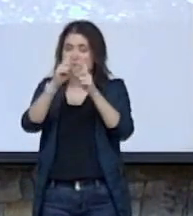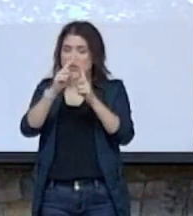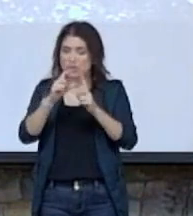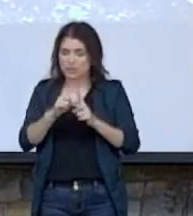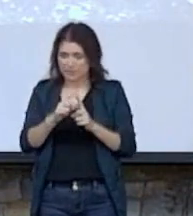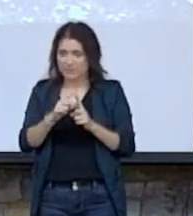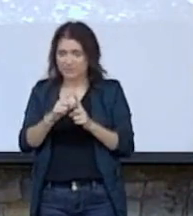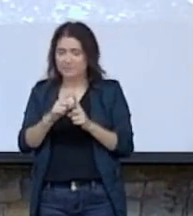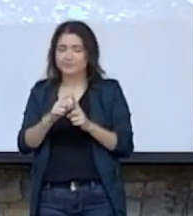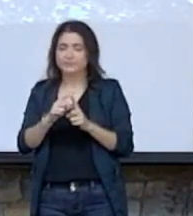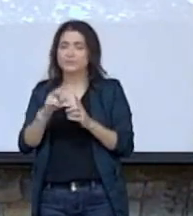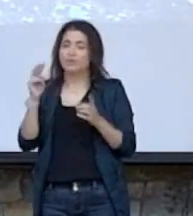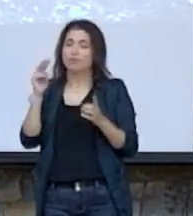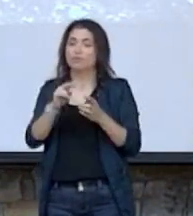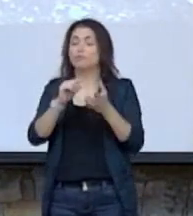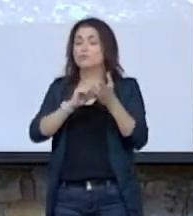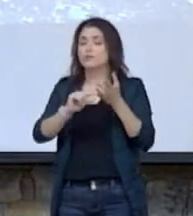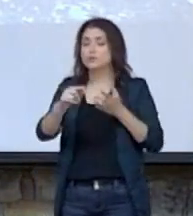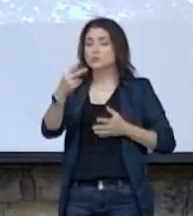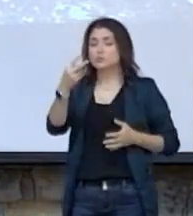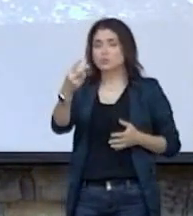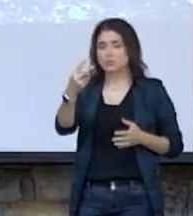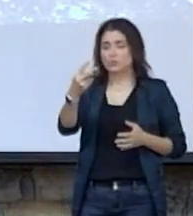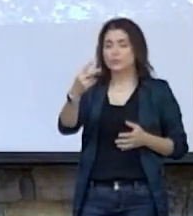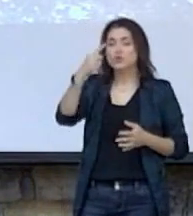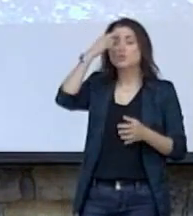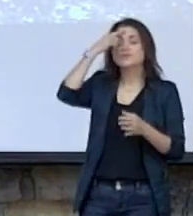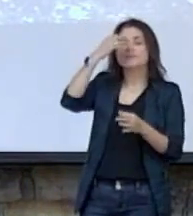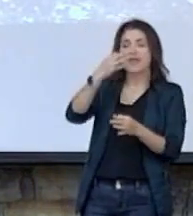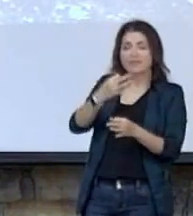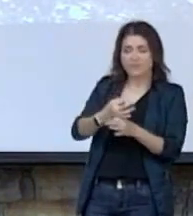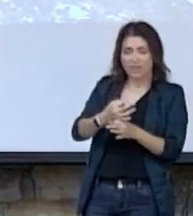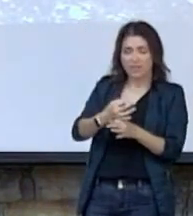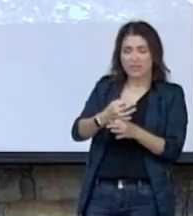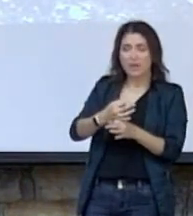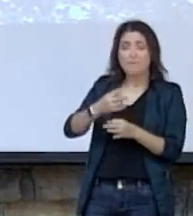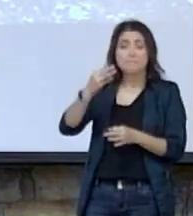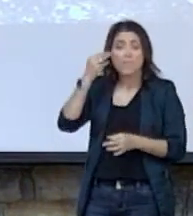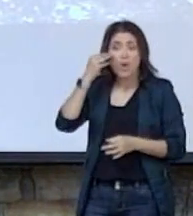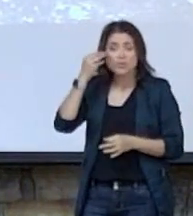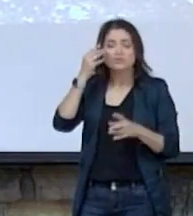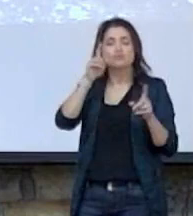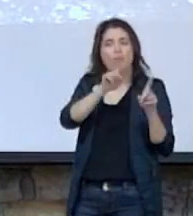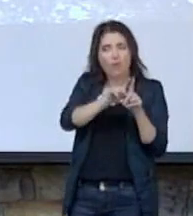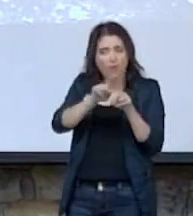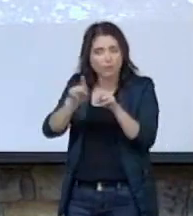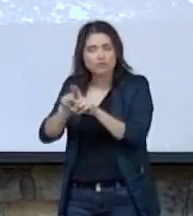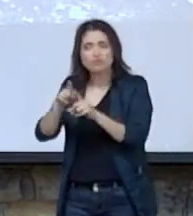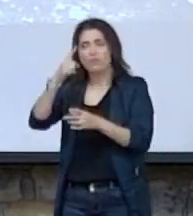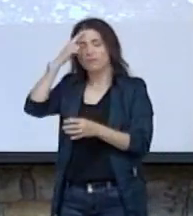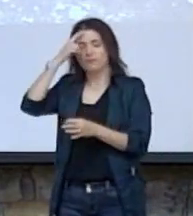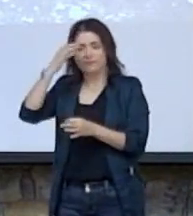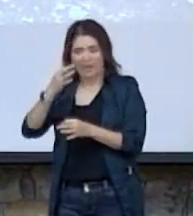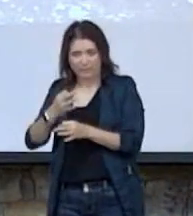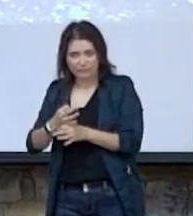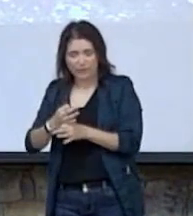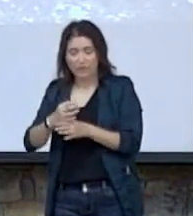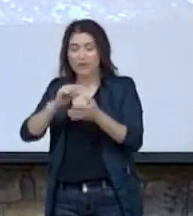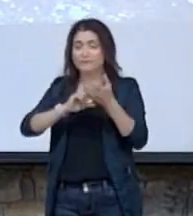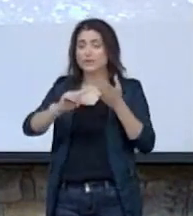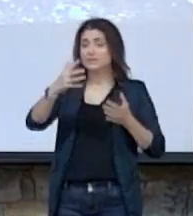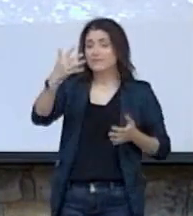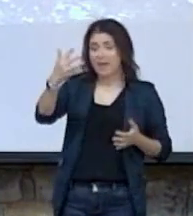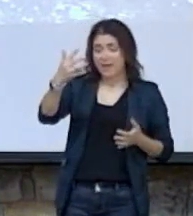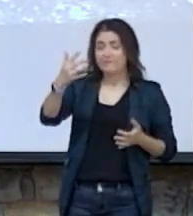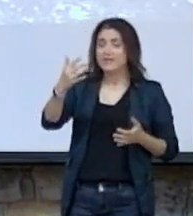uses here. Look at verse 2. Who was faithful? Moses also was faithful. Verse 5,